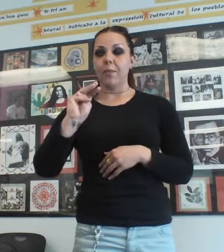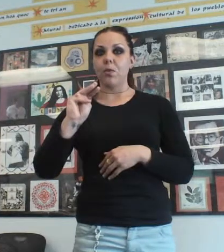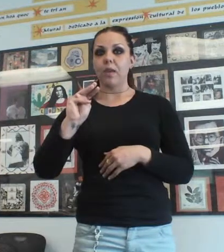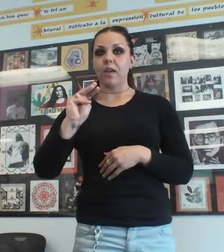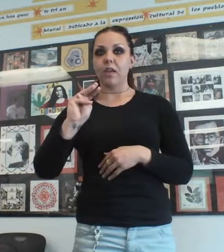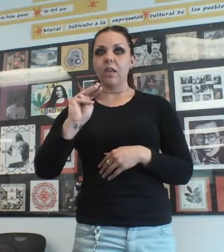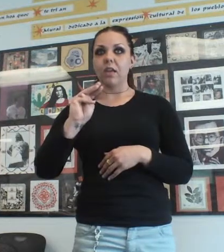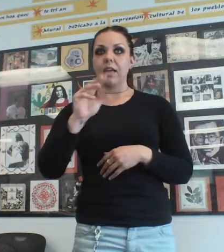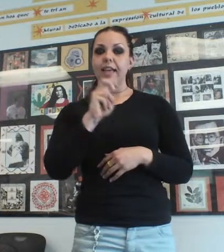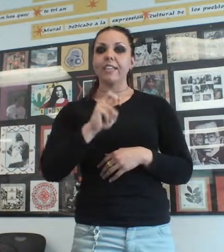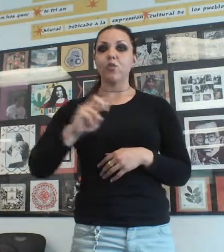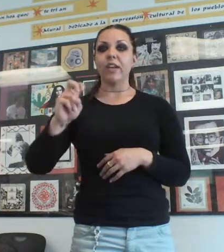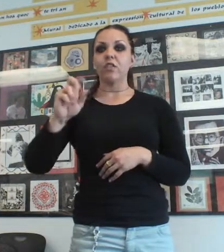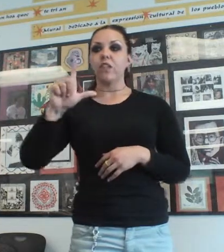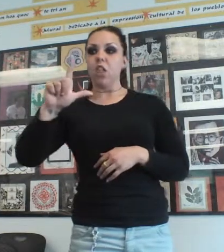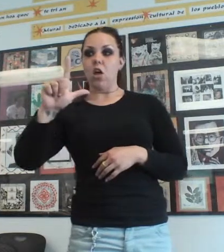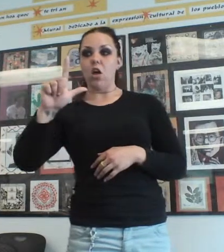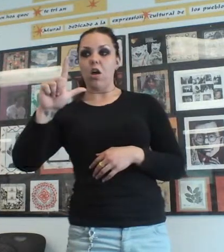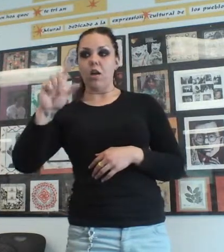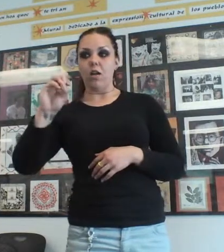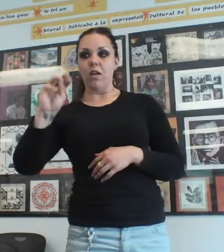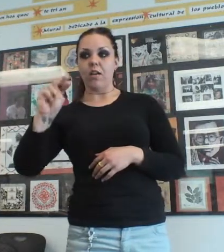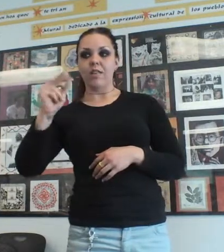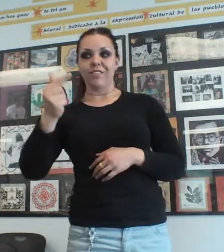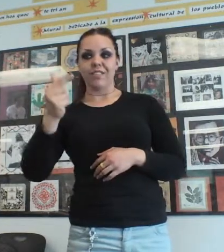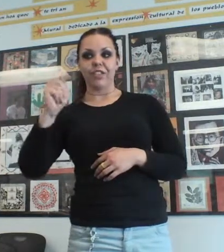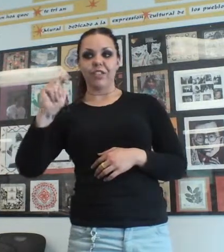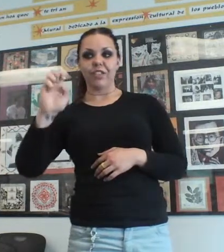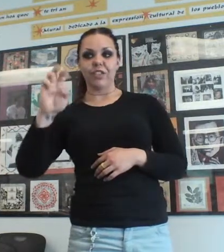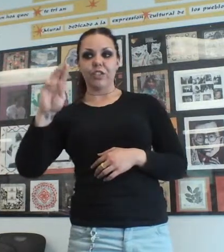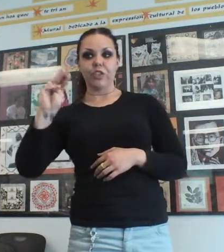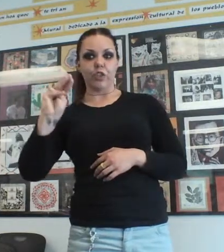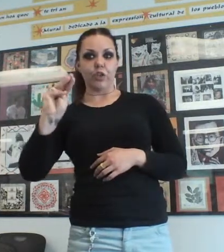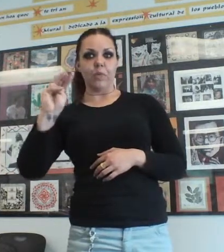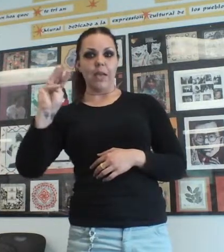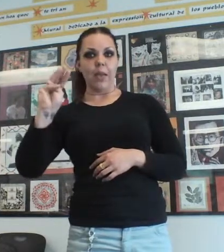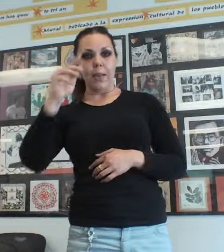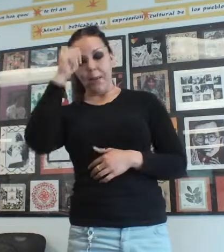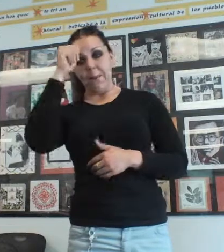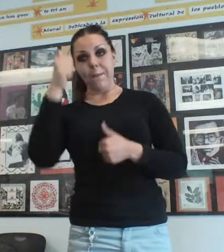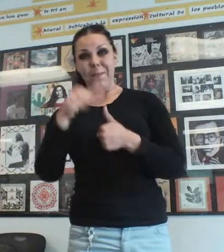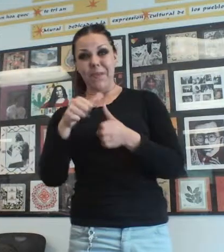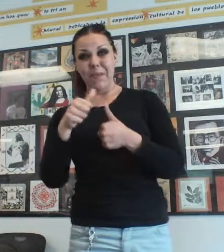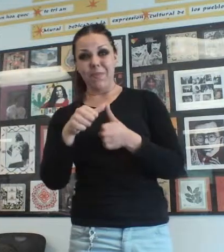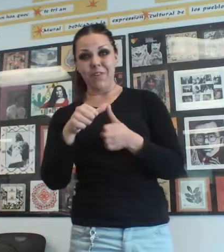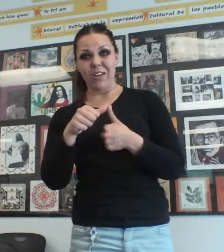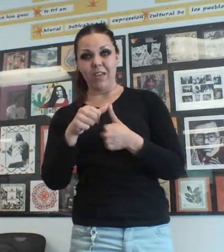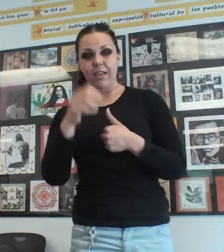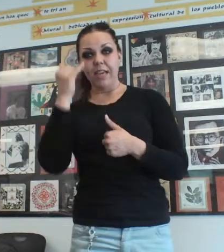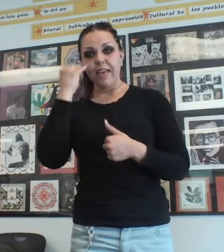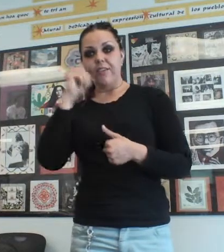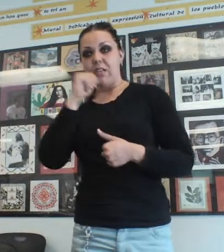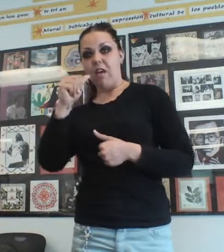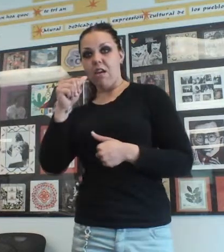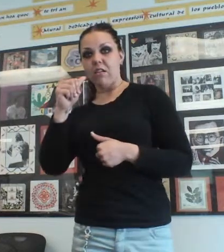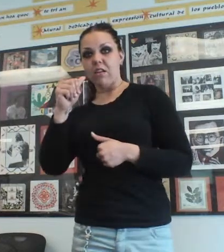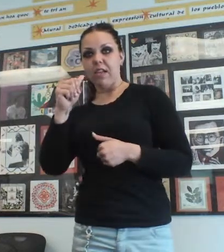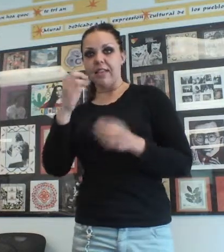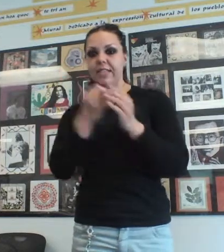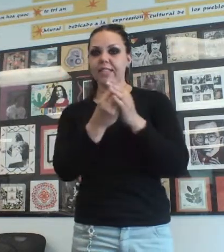gone. But transferring it purposefully into your long-term memory takes effort. You know, when you're trying to memorize